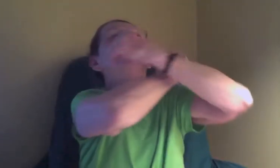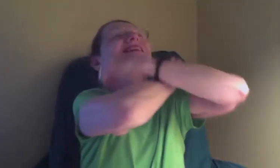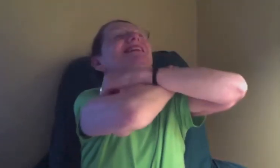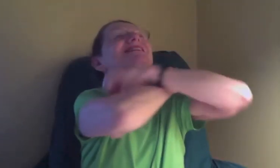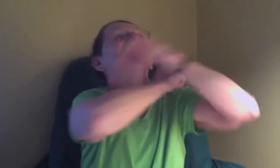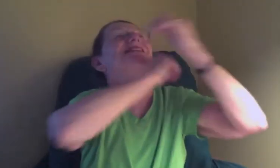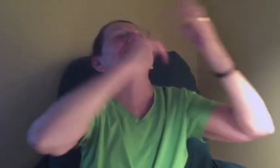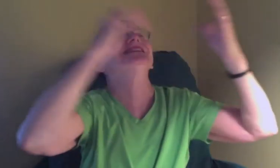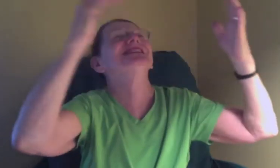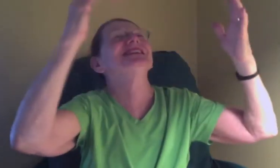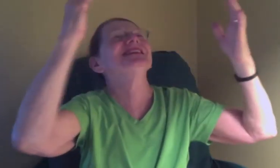it